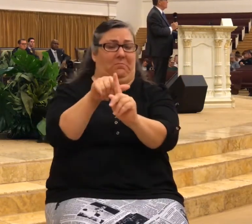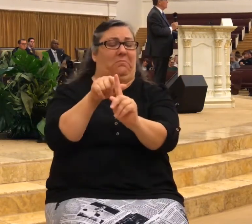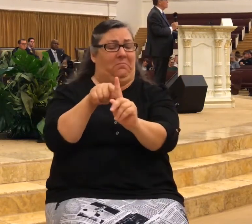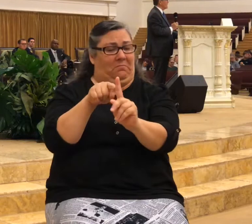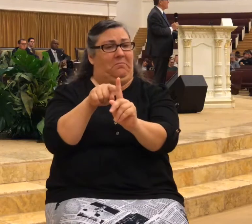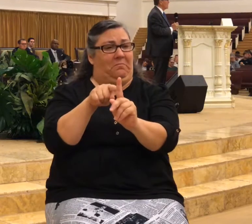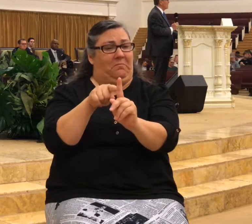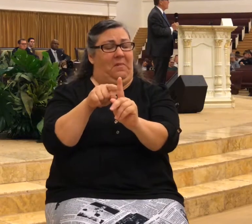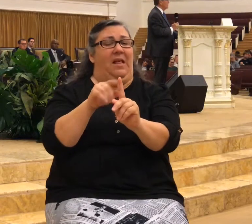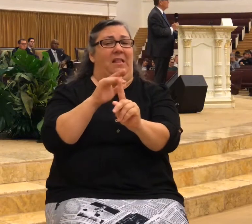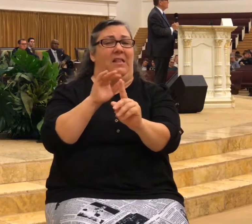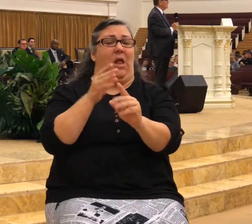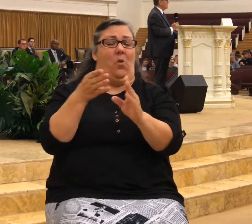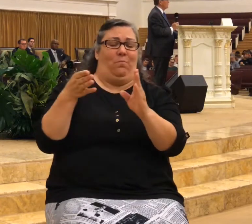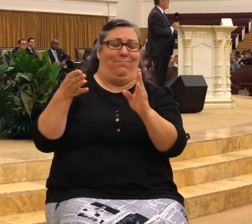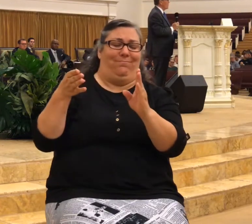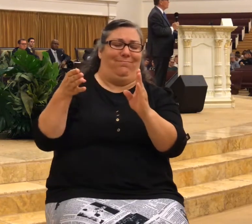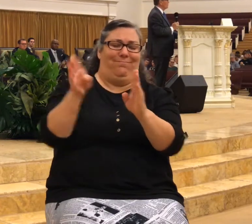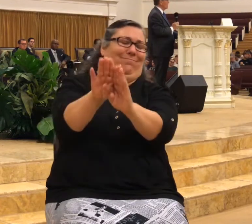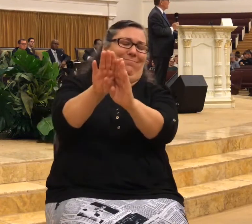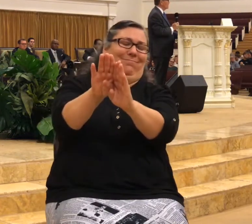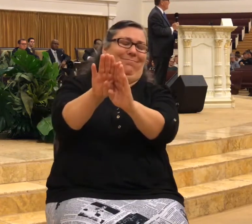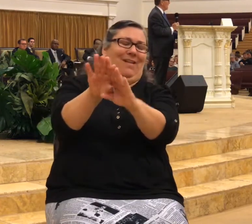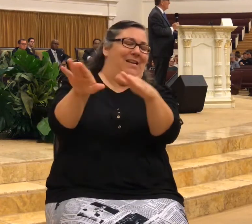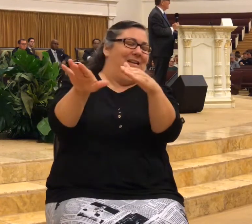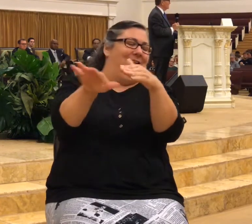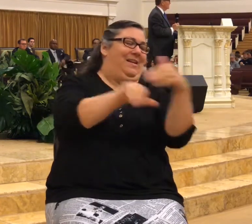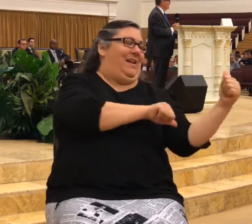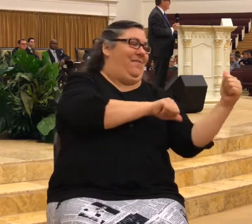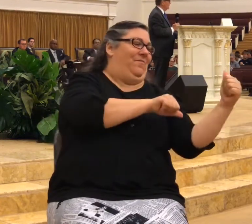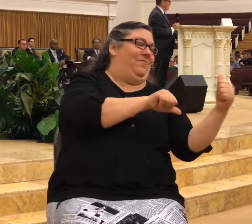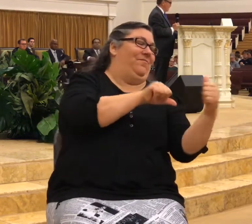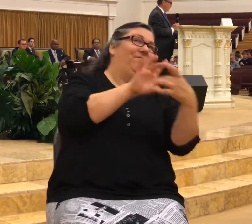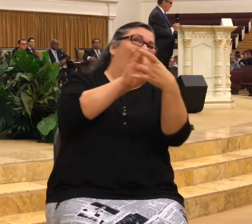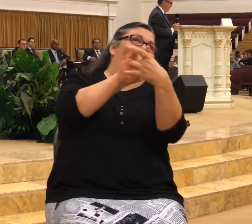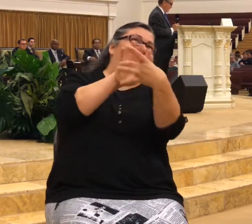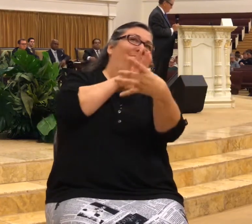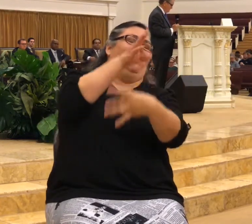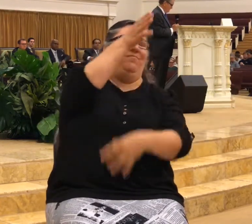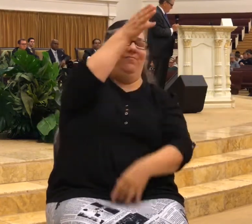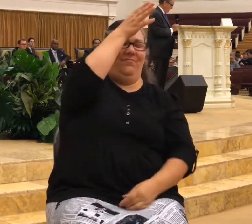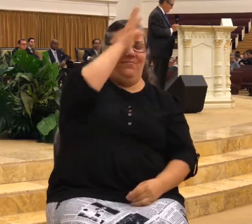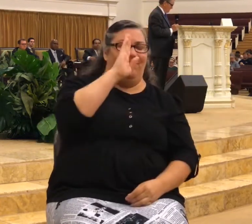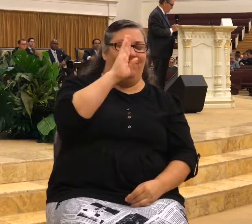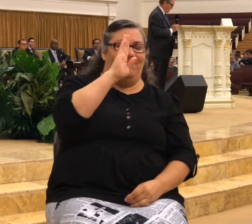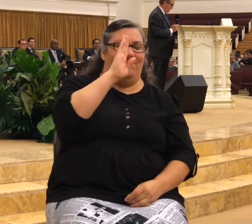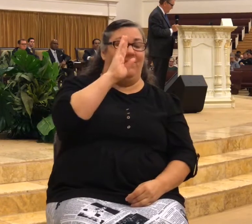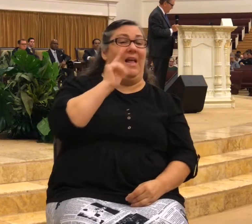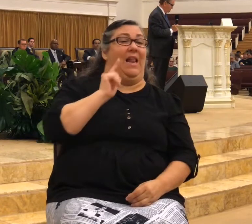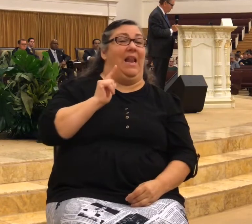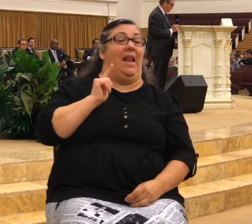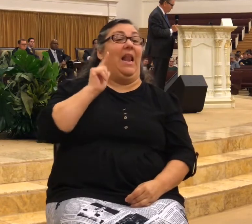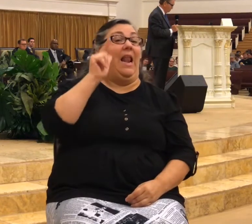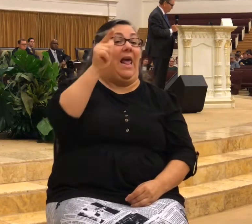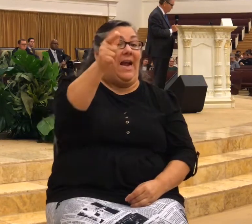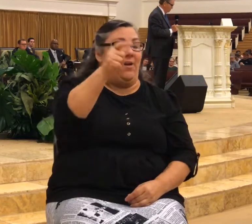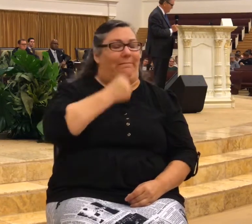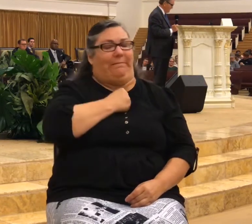who have closed that door and walked away from God only to utterly regret